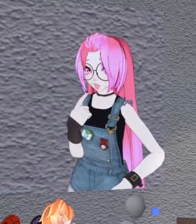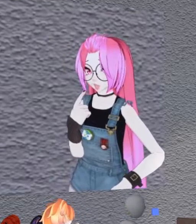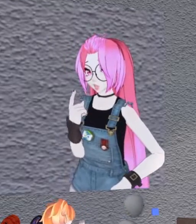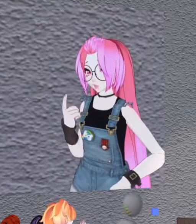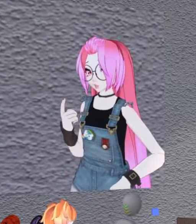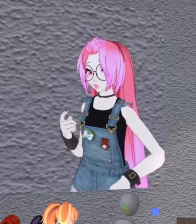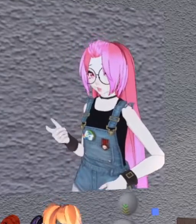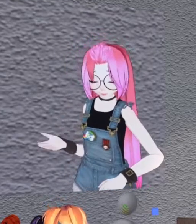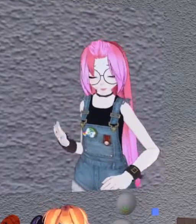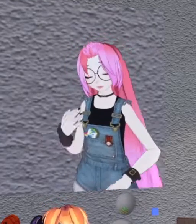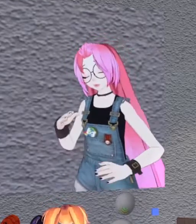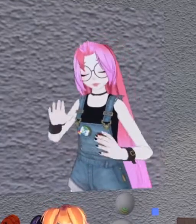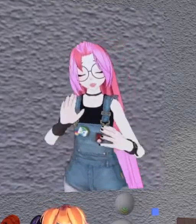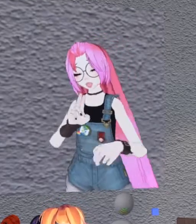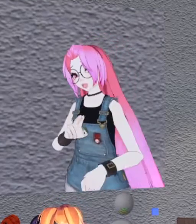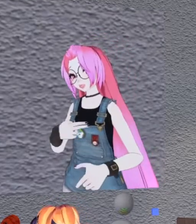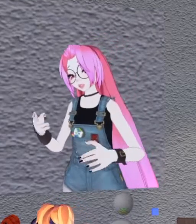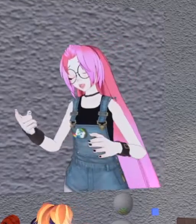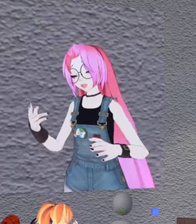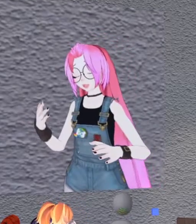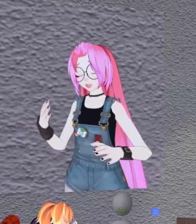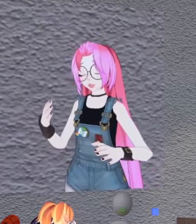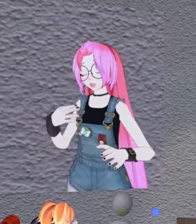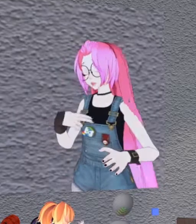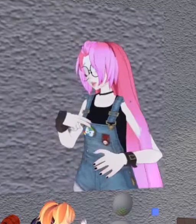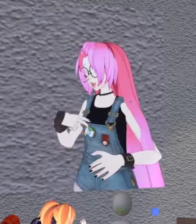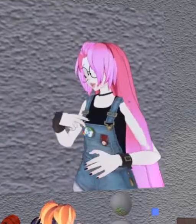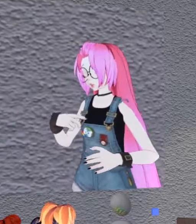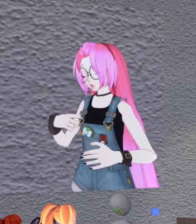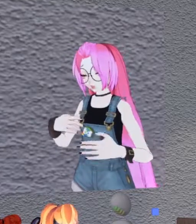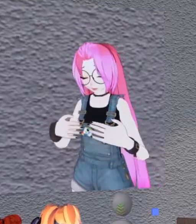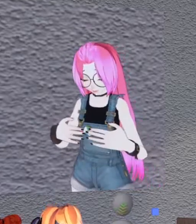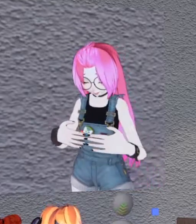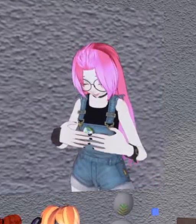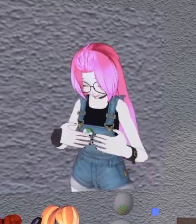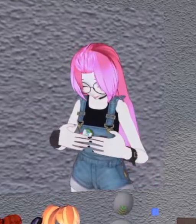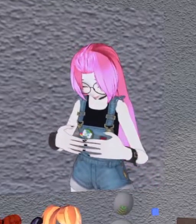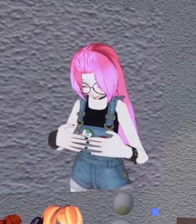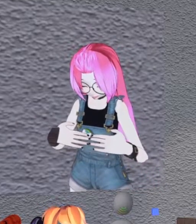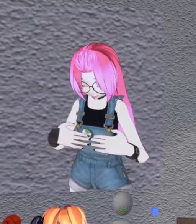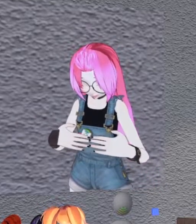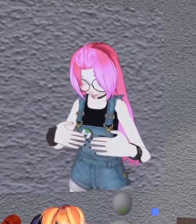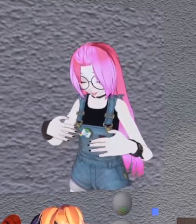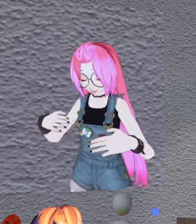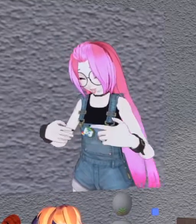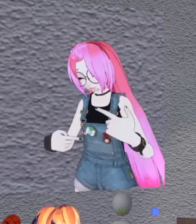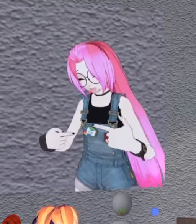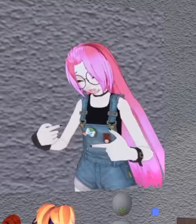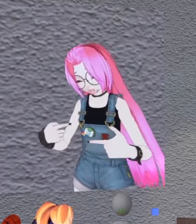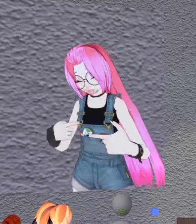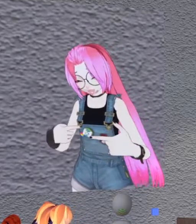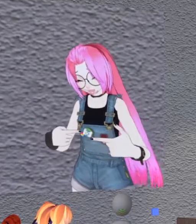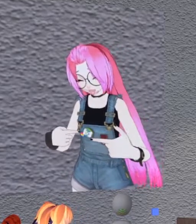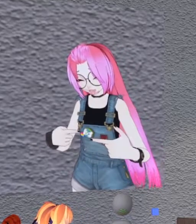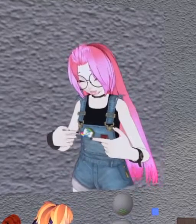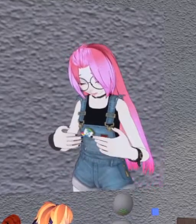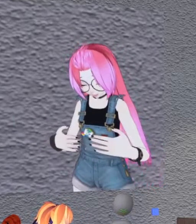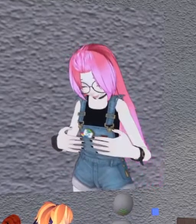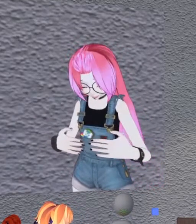teeth. But honestly, like things like plastic, if you assign that to me, I'd probably look